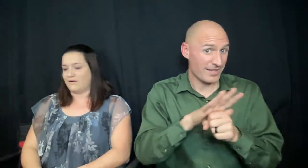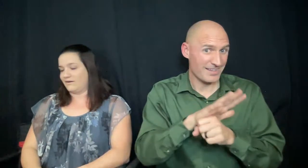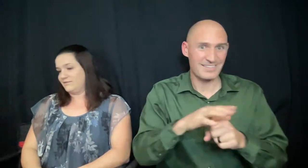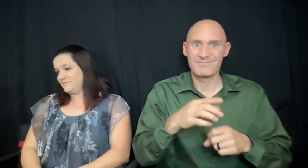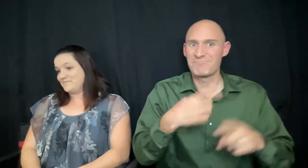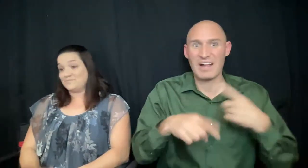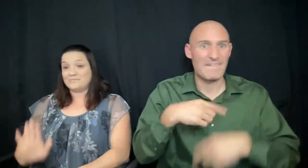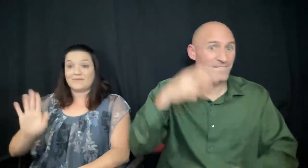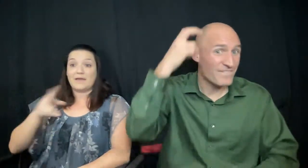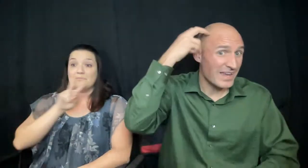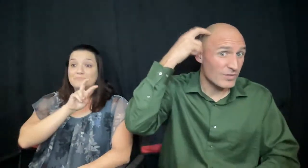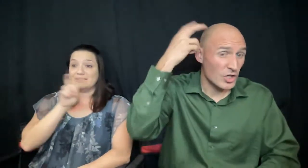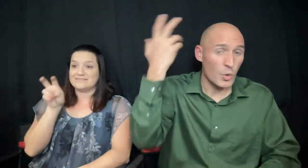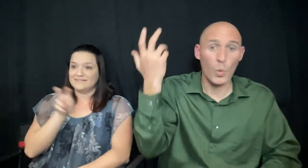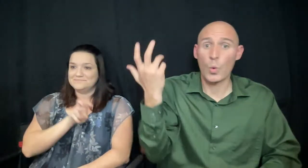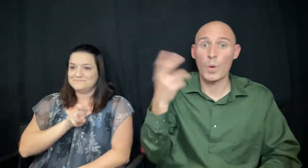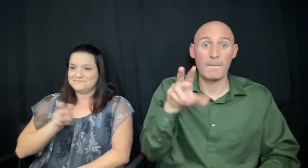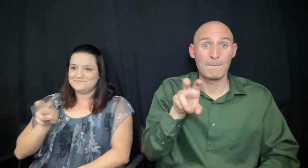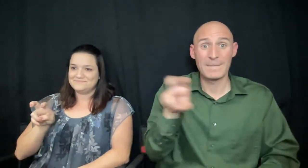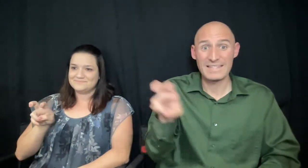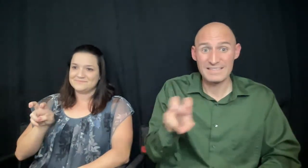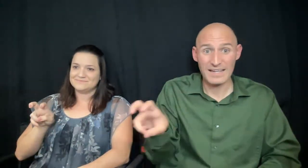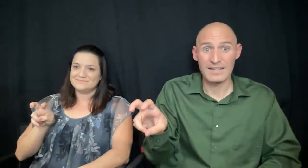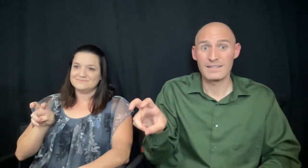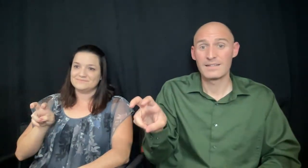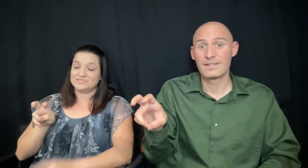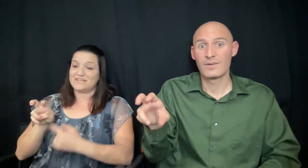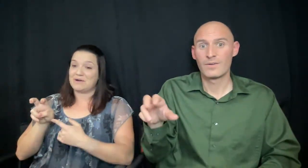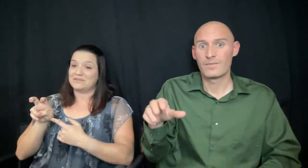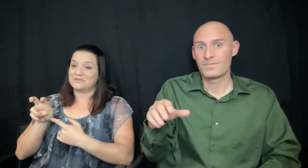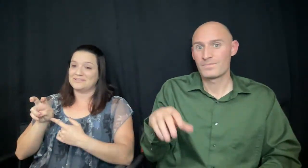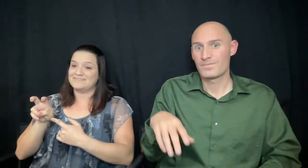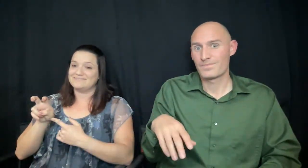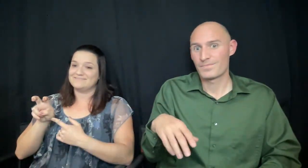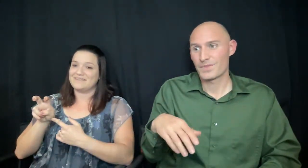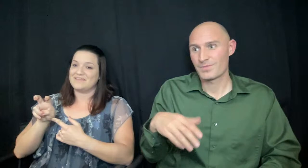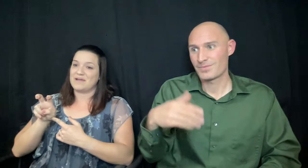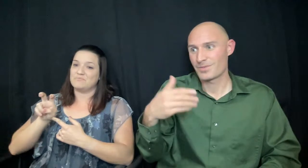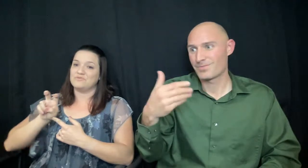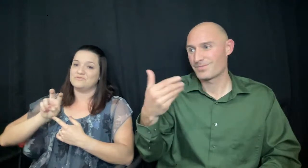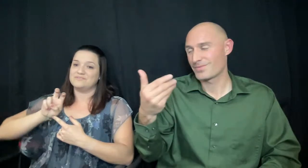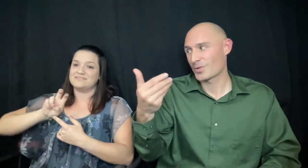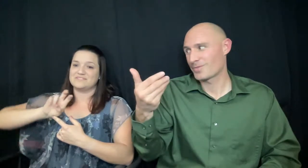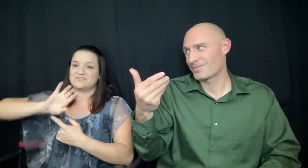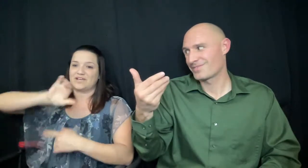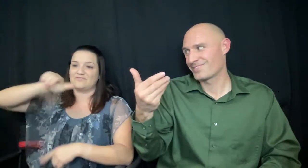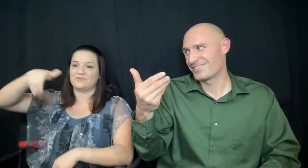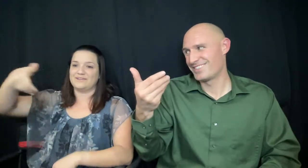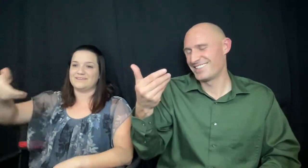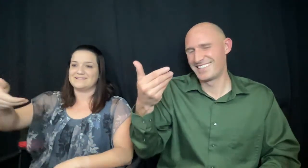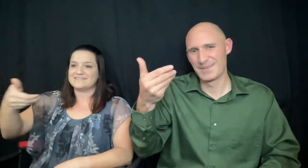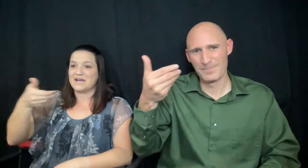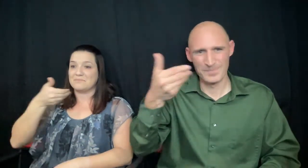or pizza, which is how I learned it, and then I moved to Central California and they signed